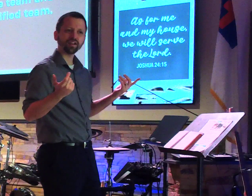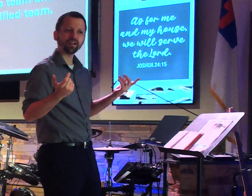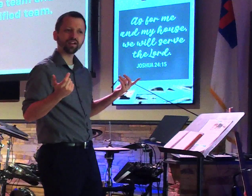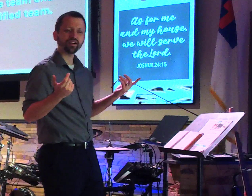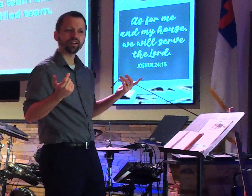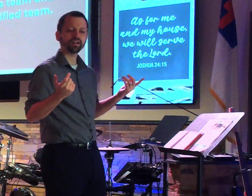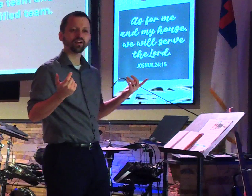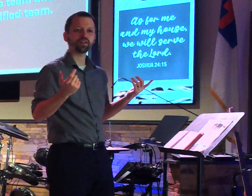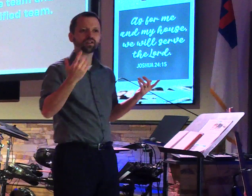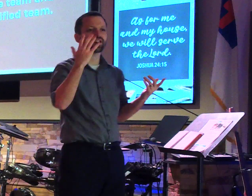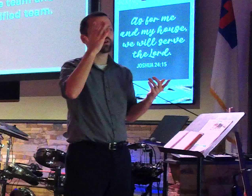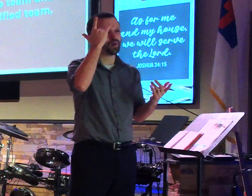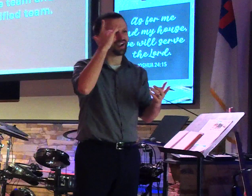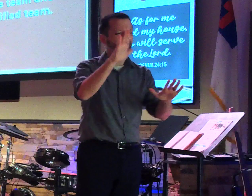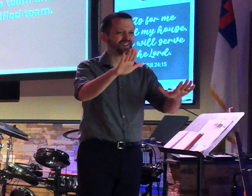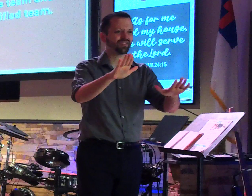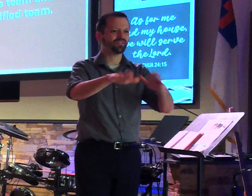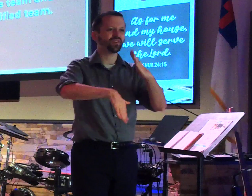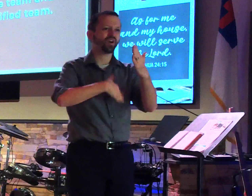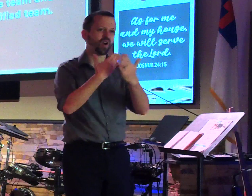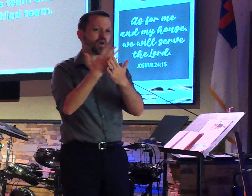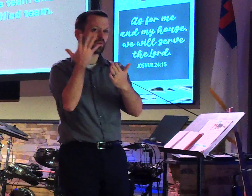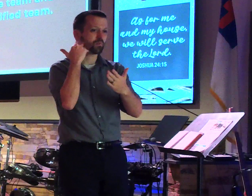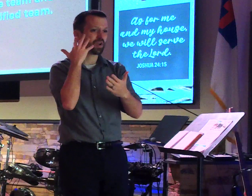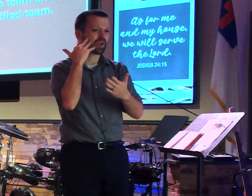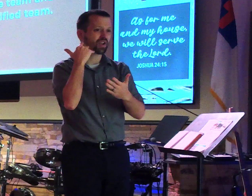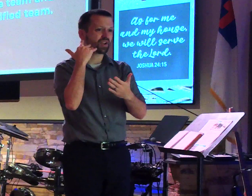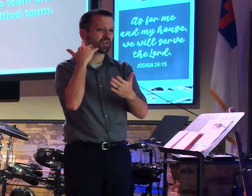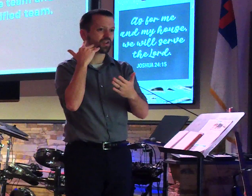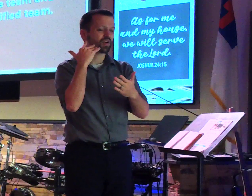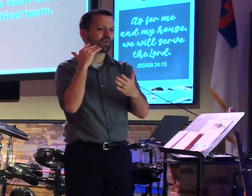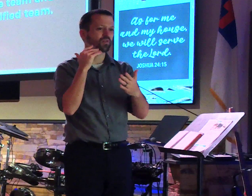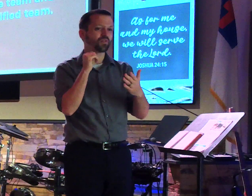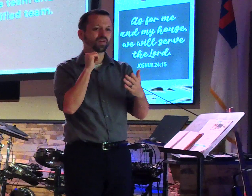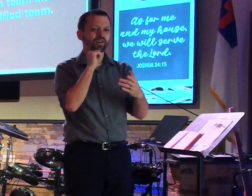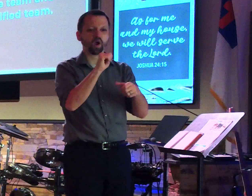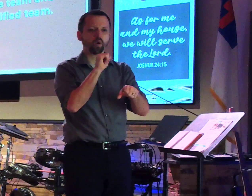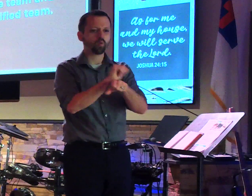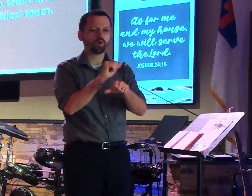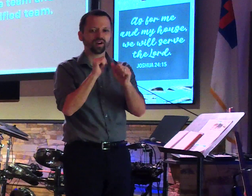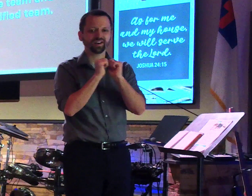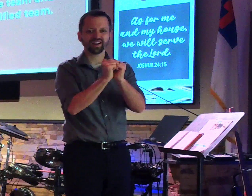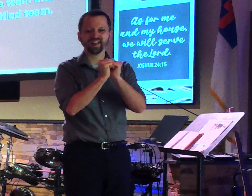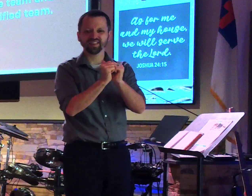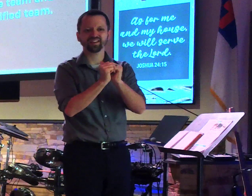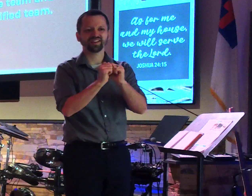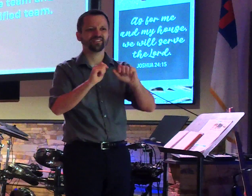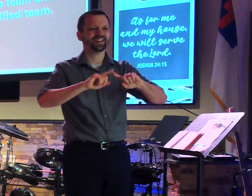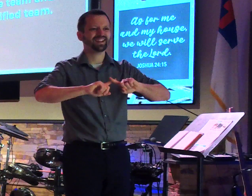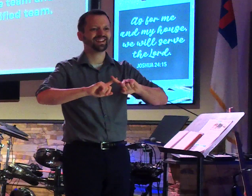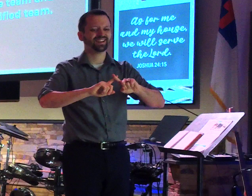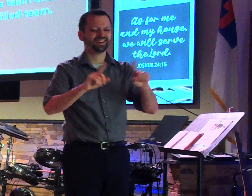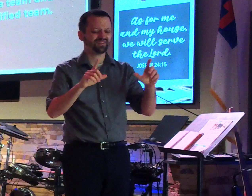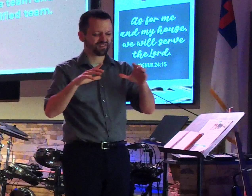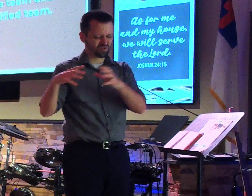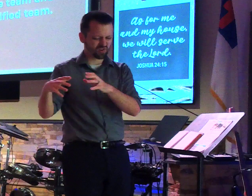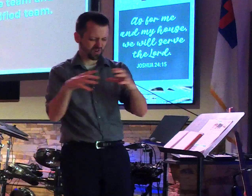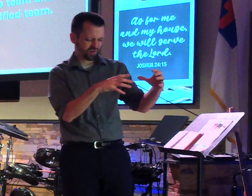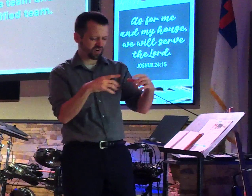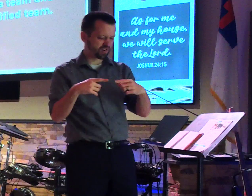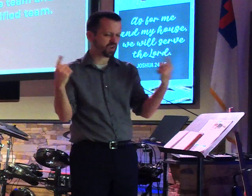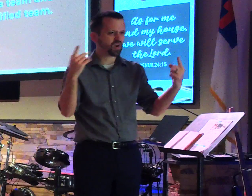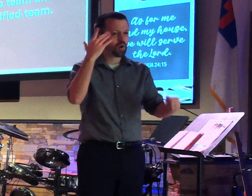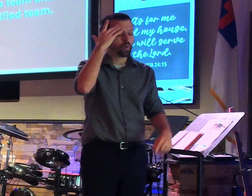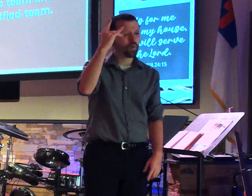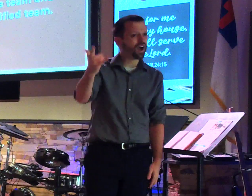we get that way? Because we've all done that in our marriage, where we're opposing each other, and we're like on different sides. Why do we do